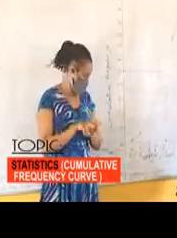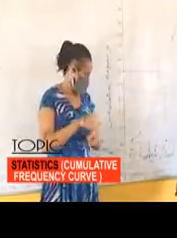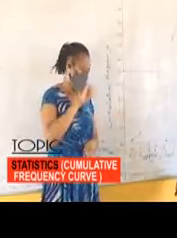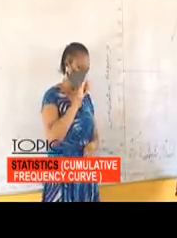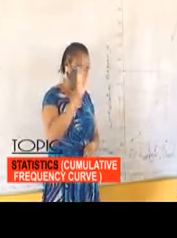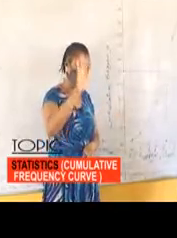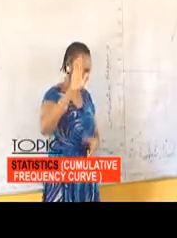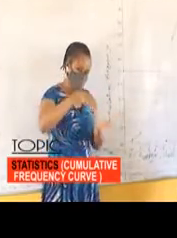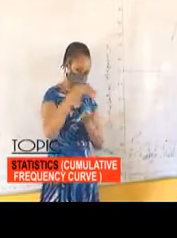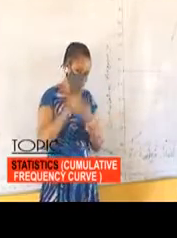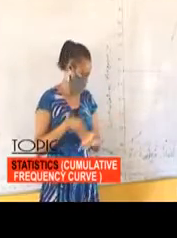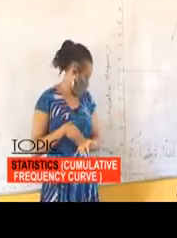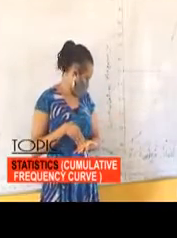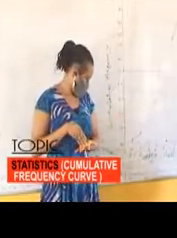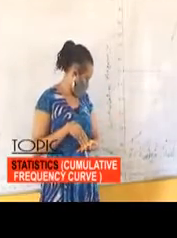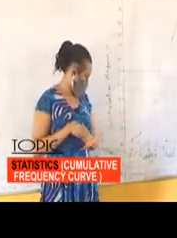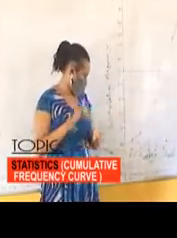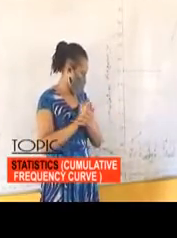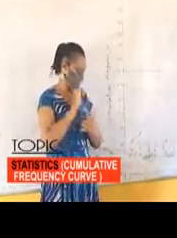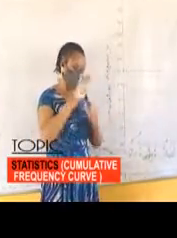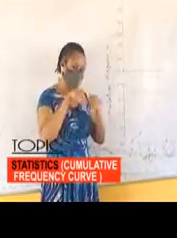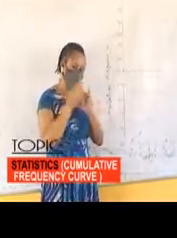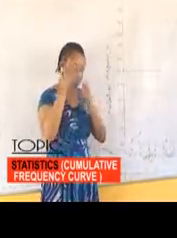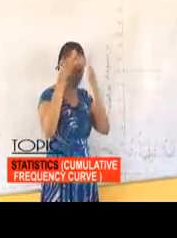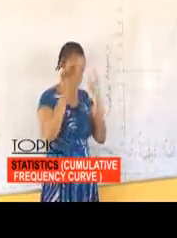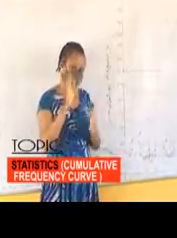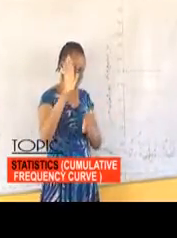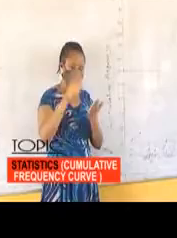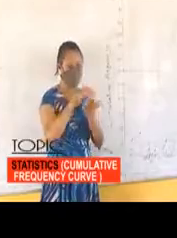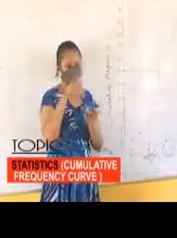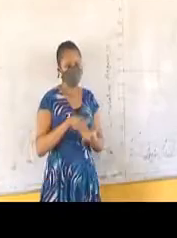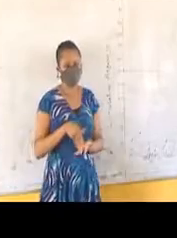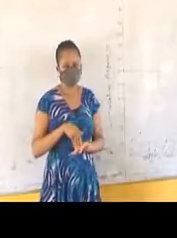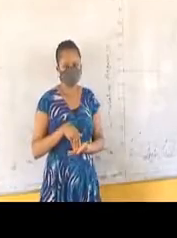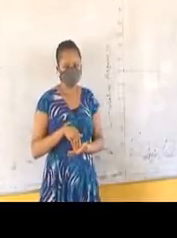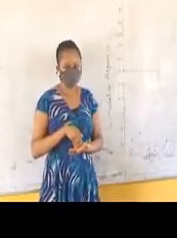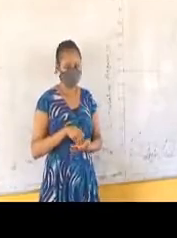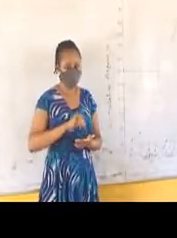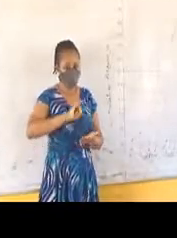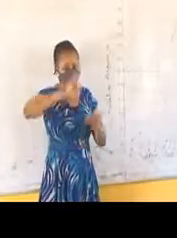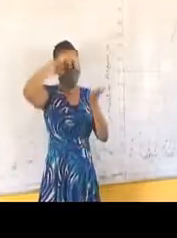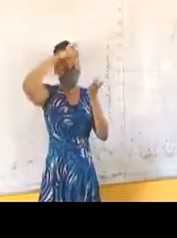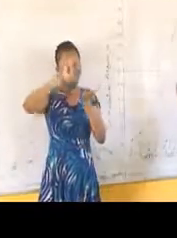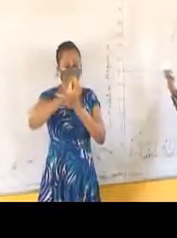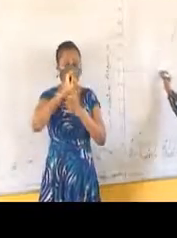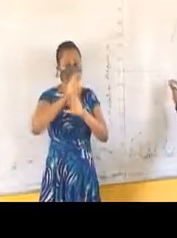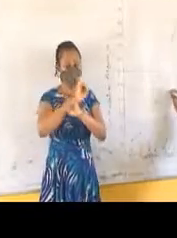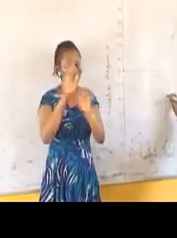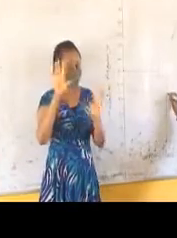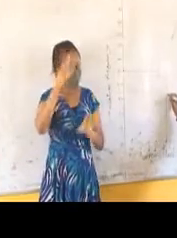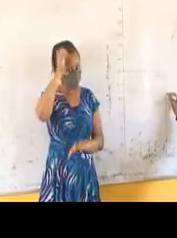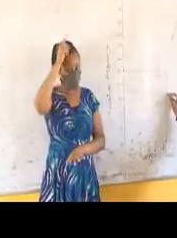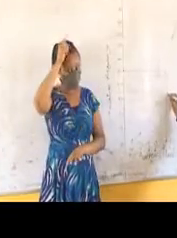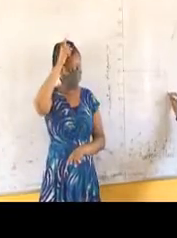your median. That is how you determine your median. I hope that is clear. This is your